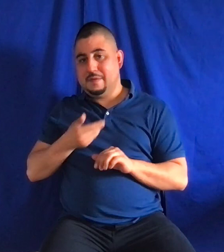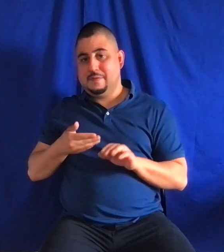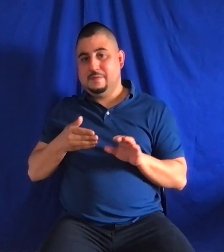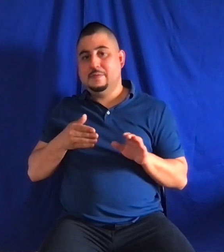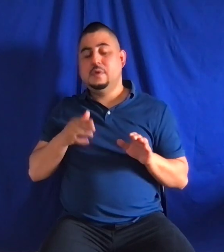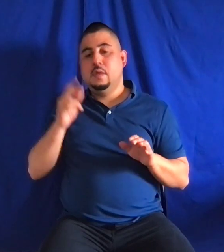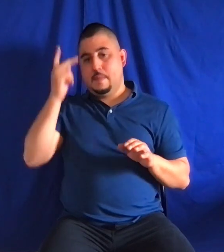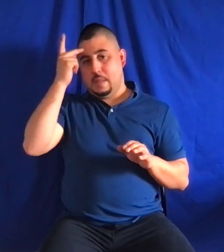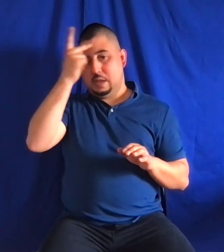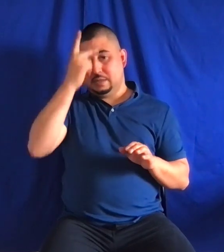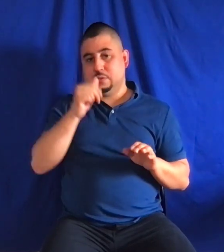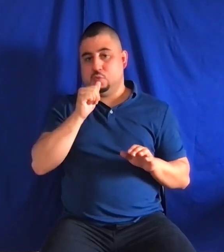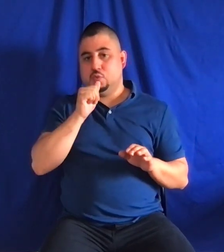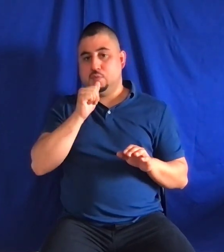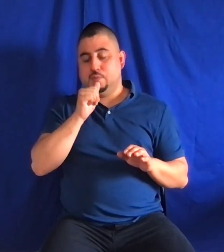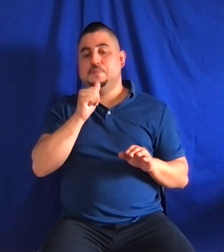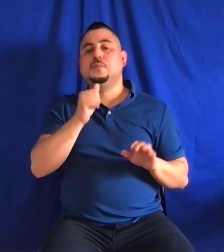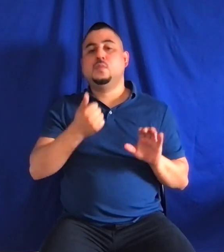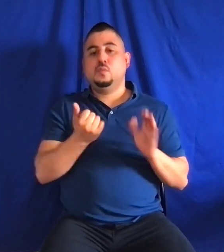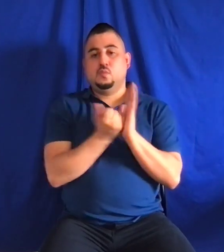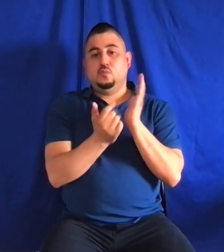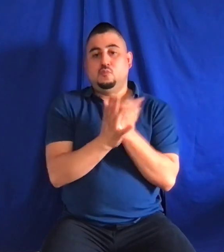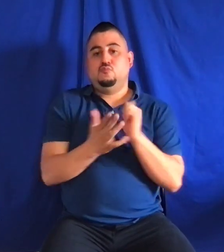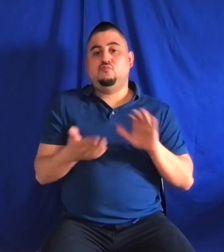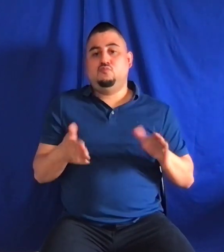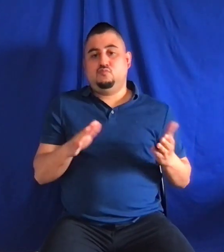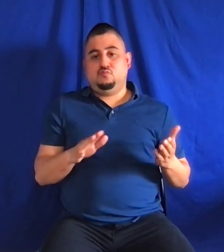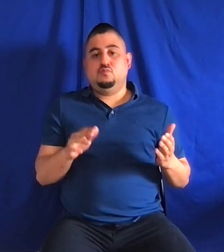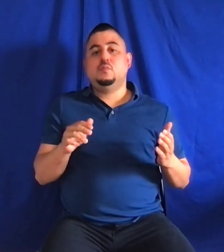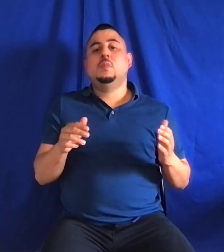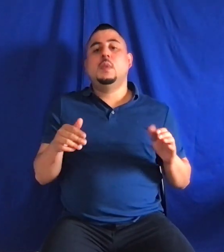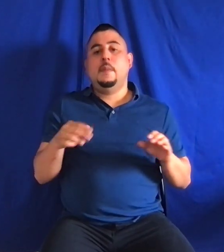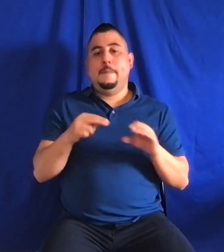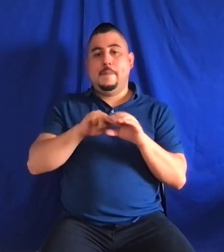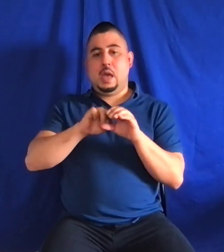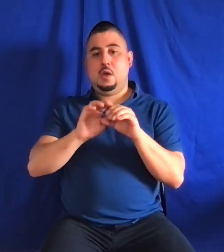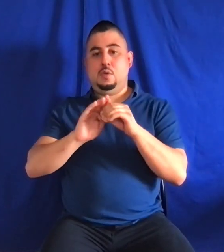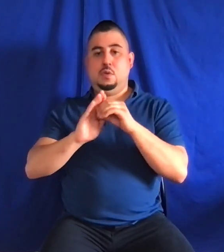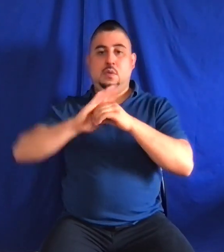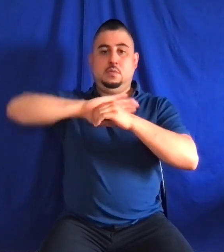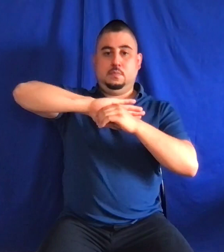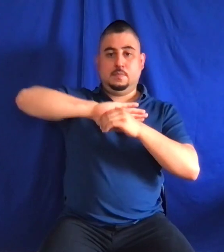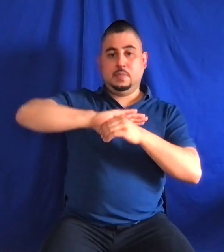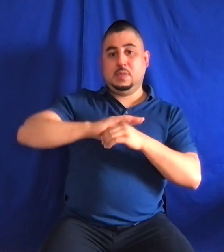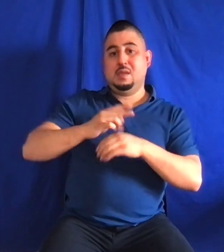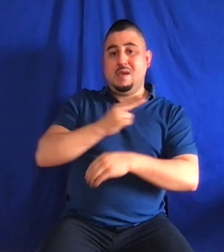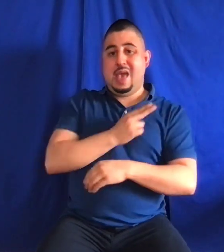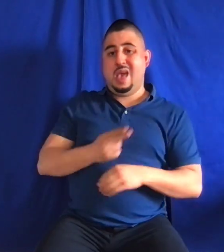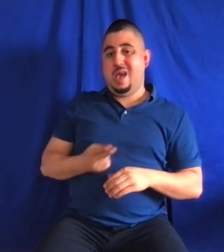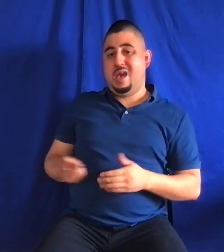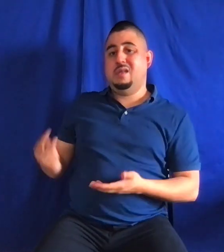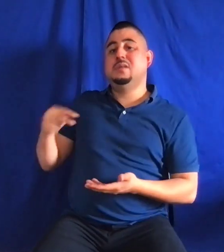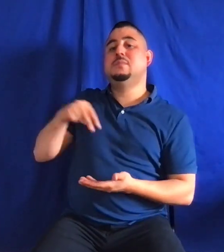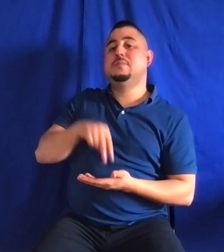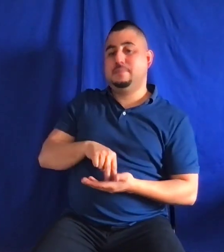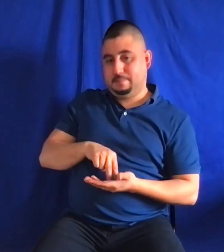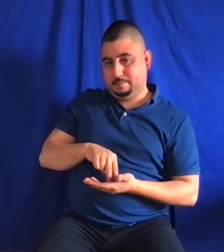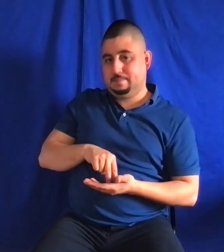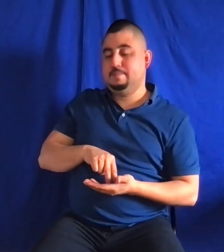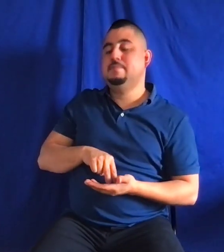Pilate, was crucified, died, and was buried. He descended into hell. On the third day he rose again from the dead. He